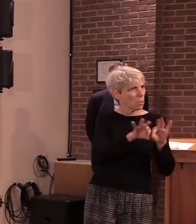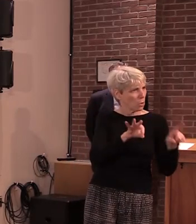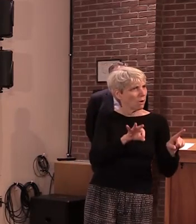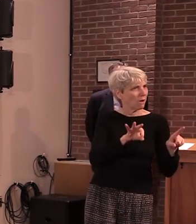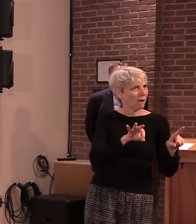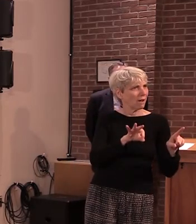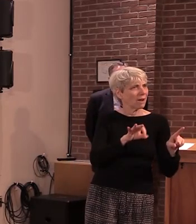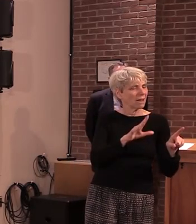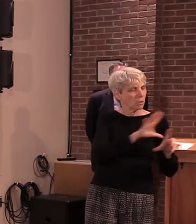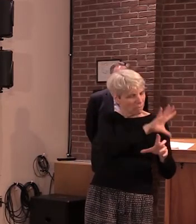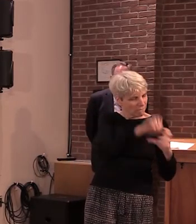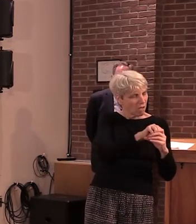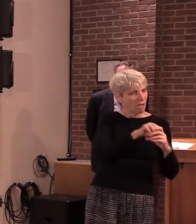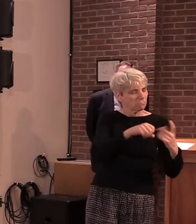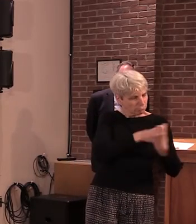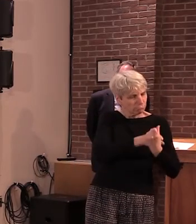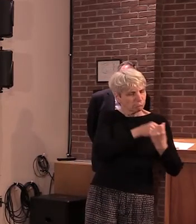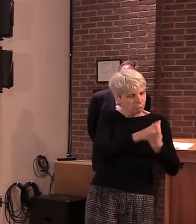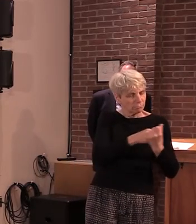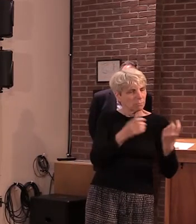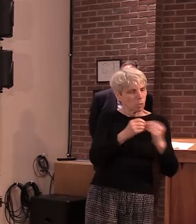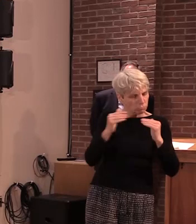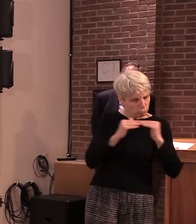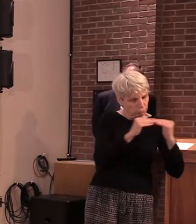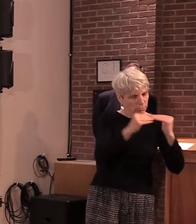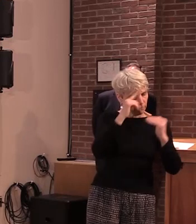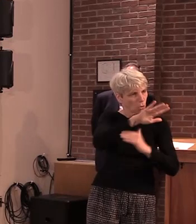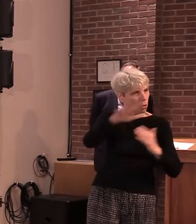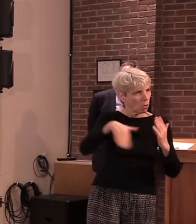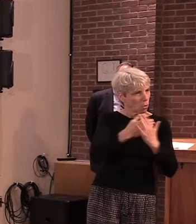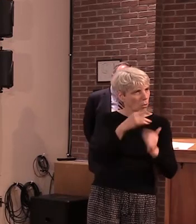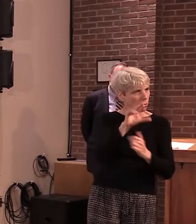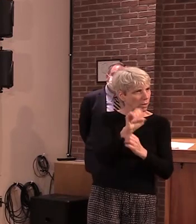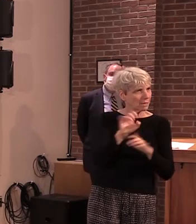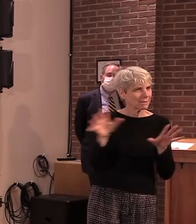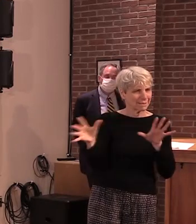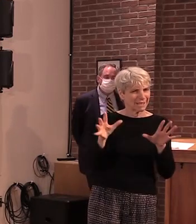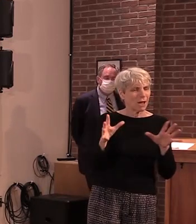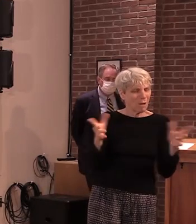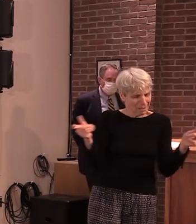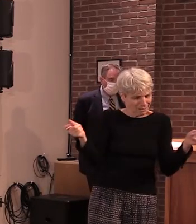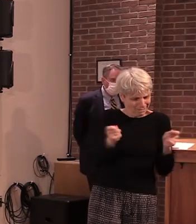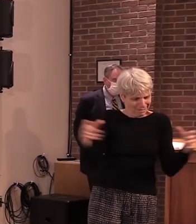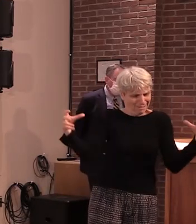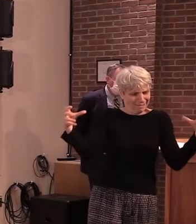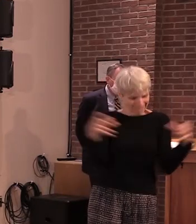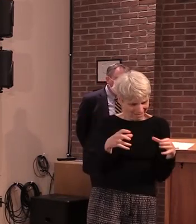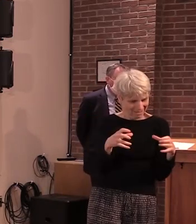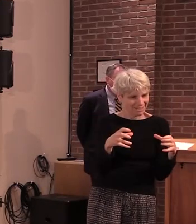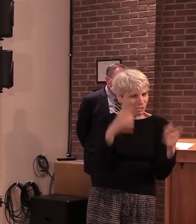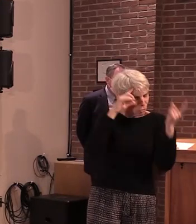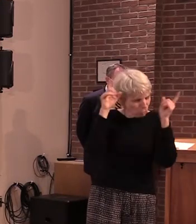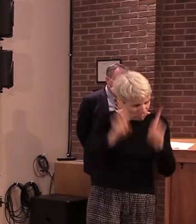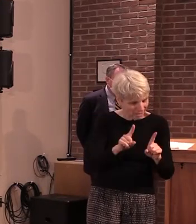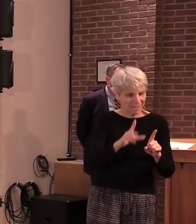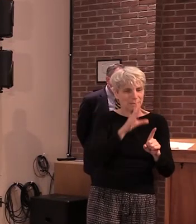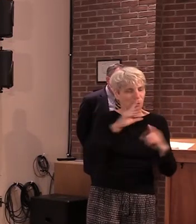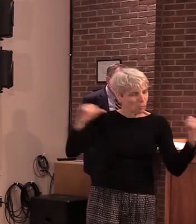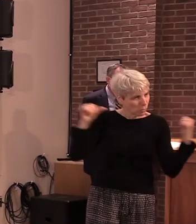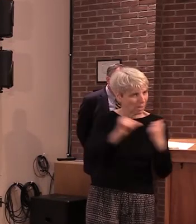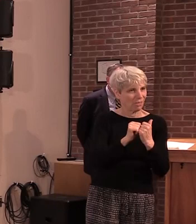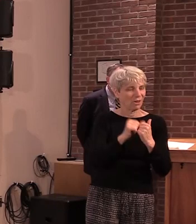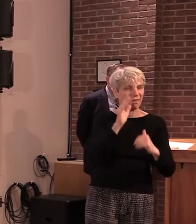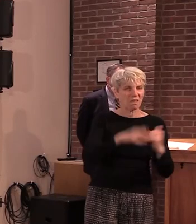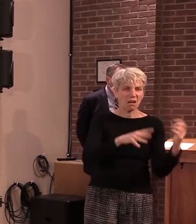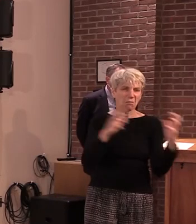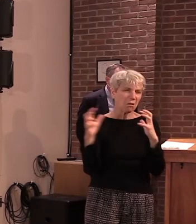more racial equity. So we should bring the two sides together and speak with one voice. I think that's where I hope